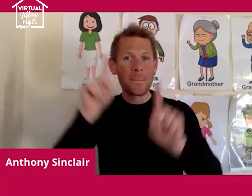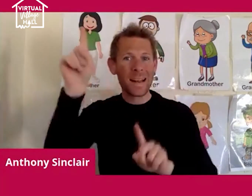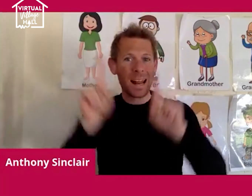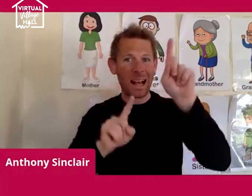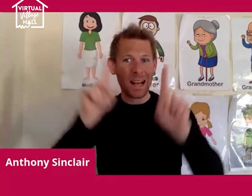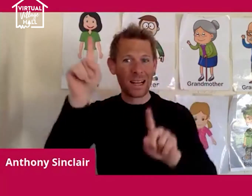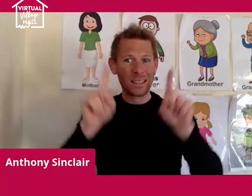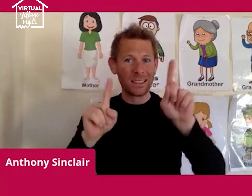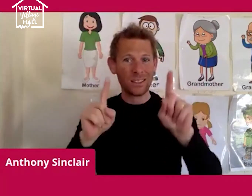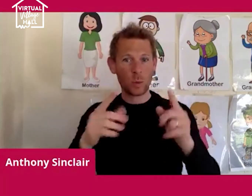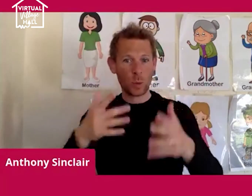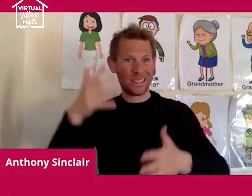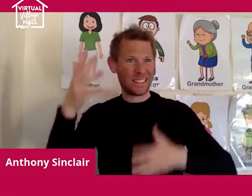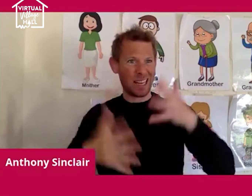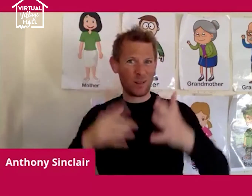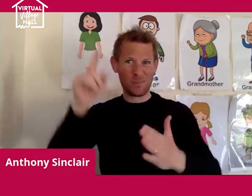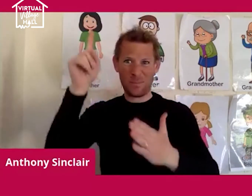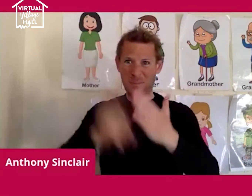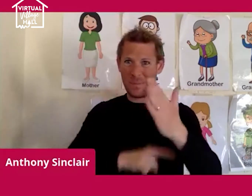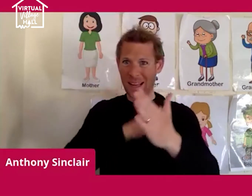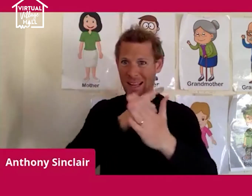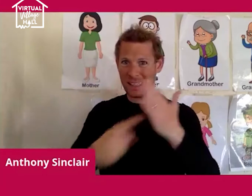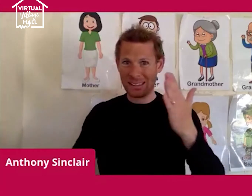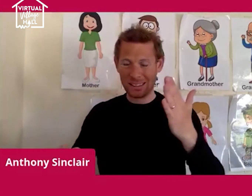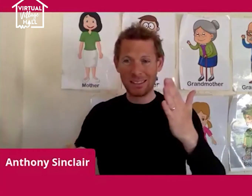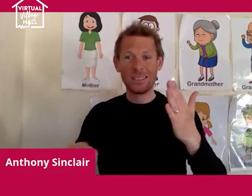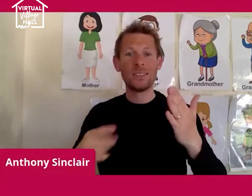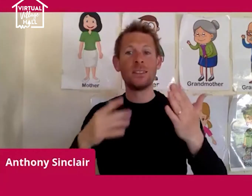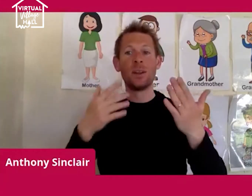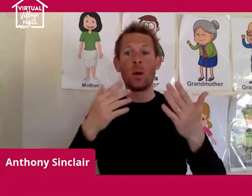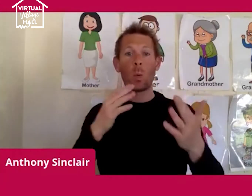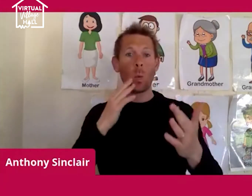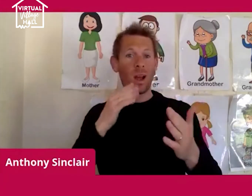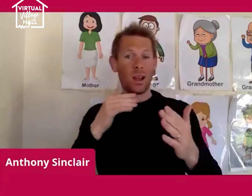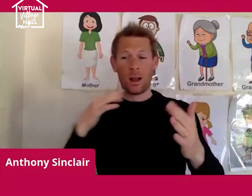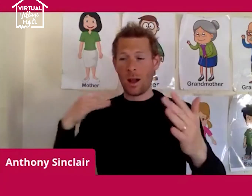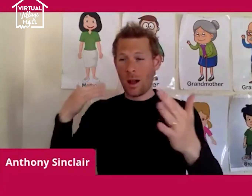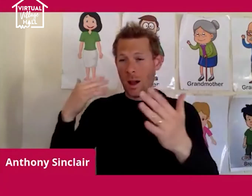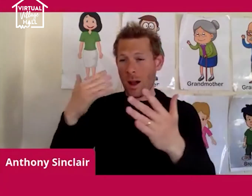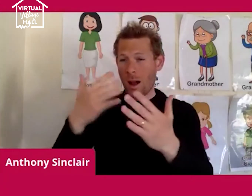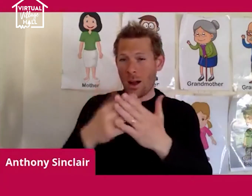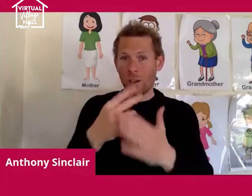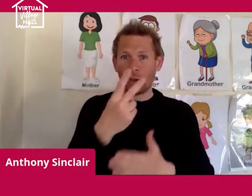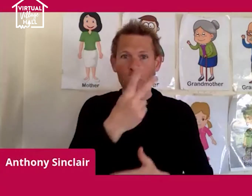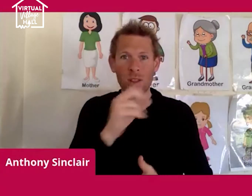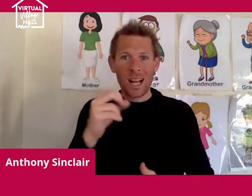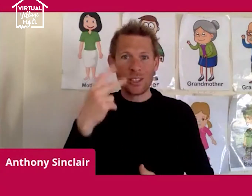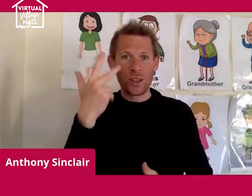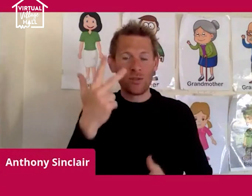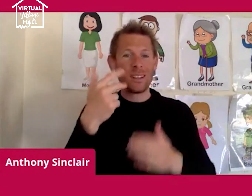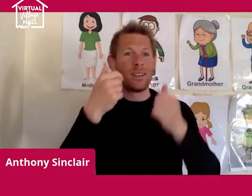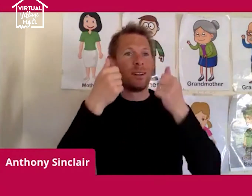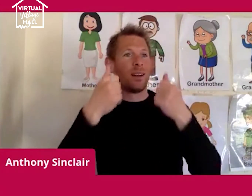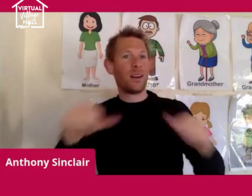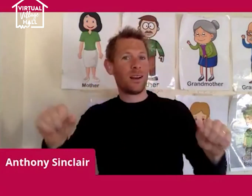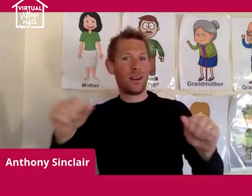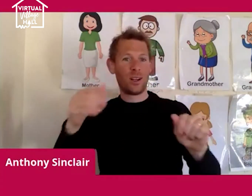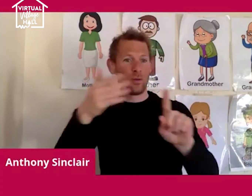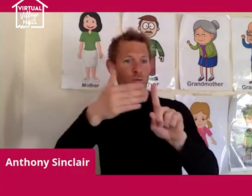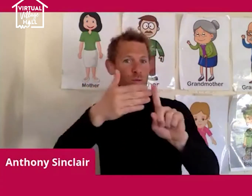So what happened there was that Milan, at the Congress in Milan, decided to ban sign language. Now, it took from